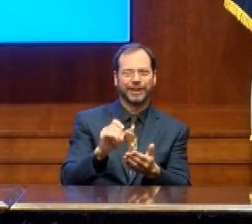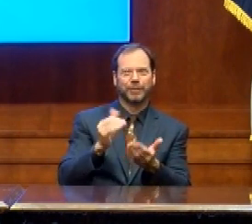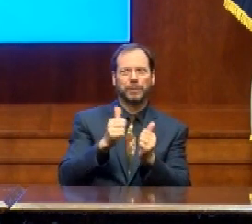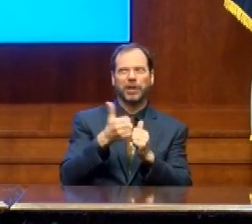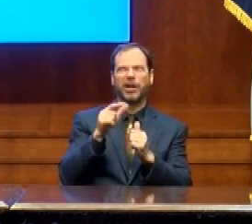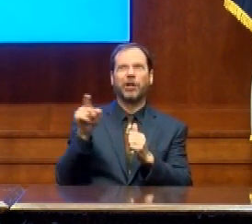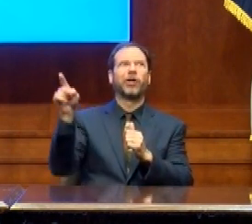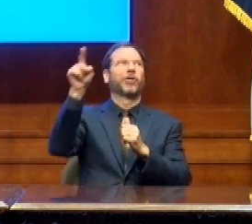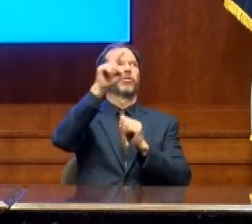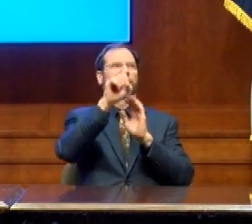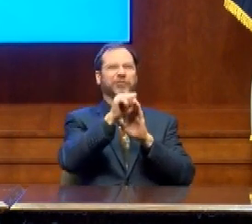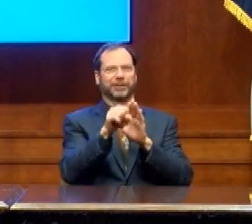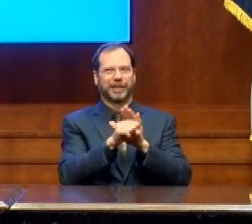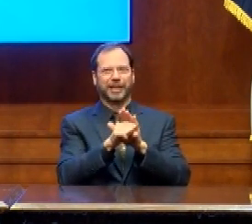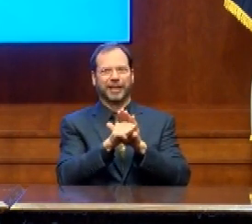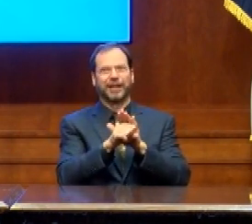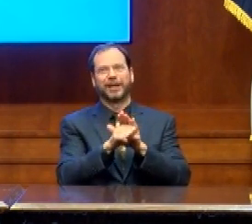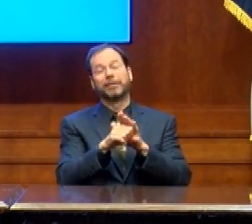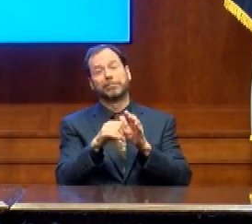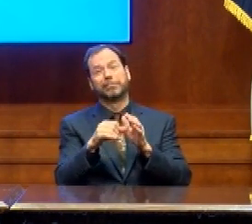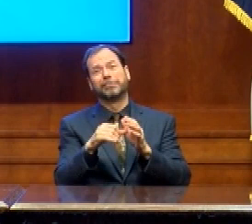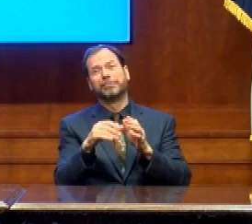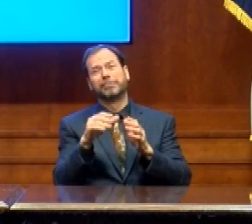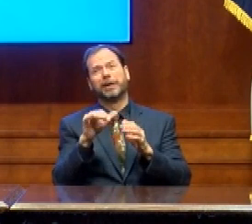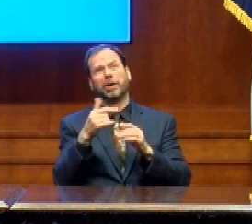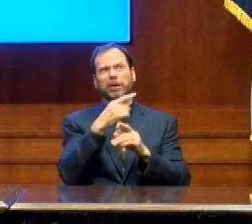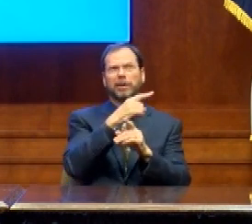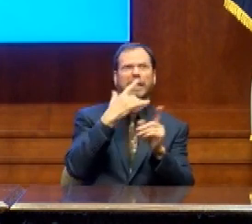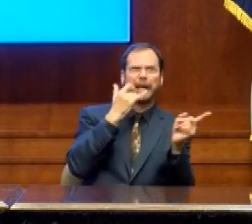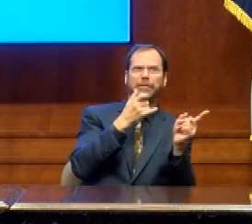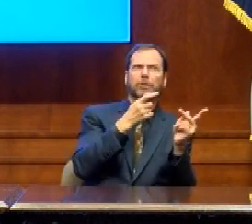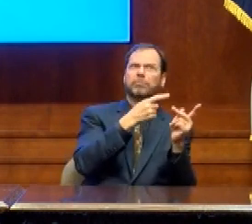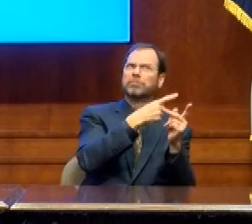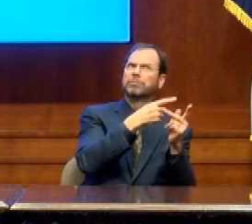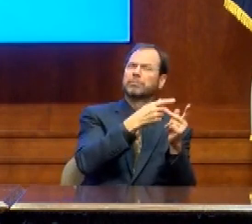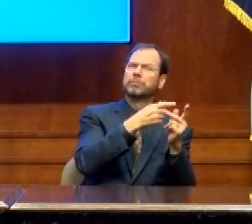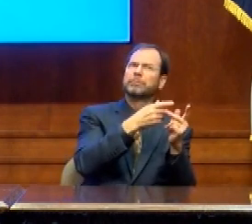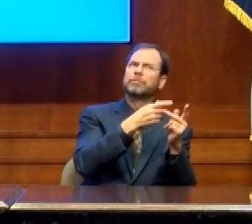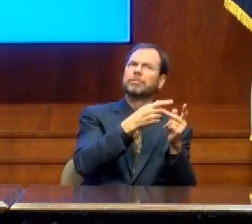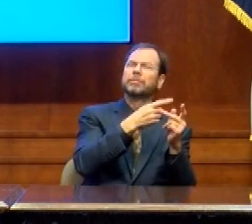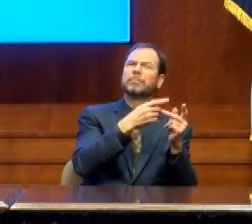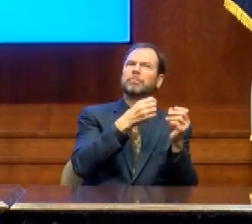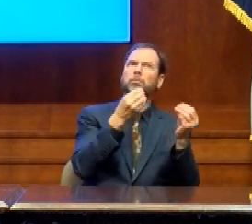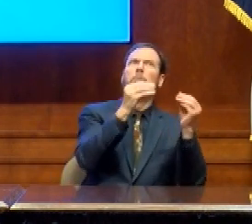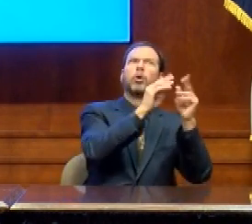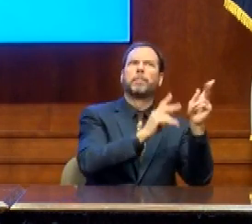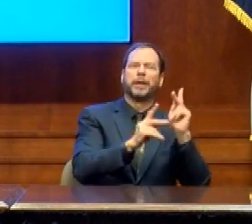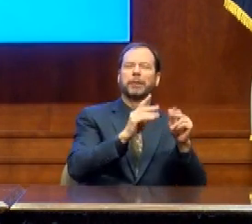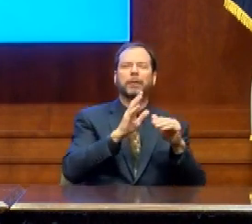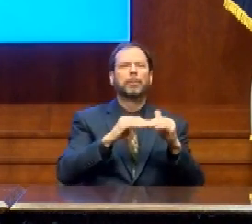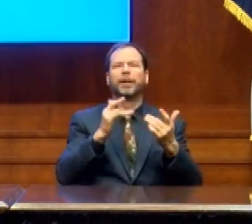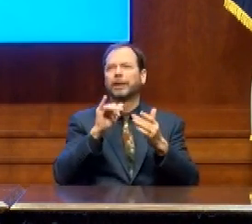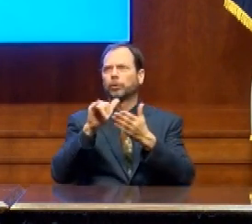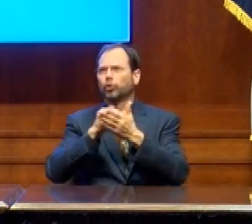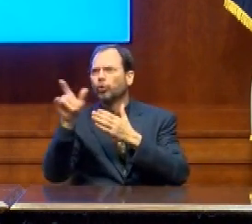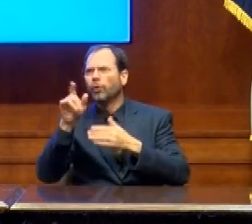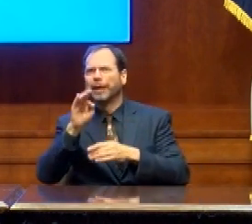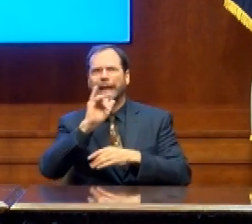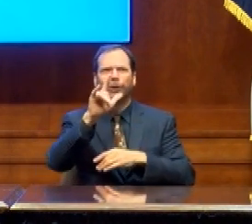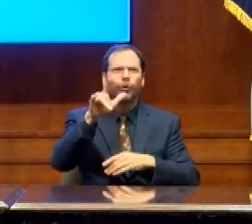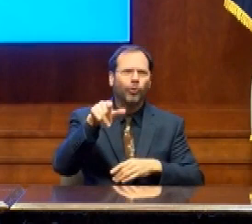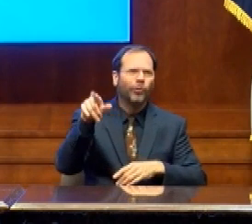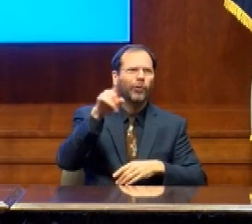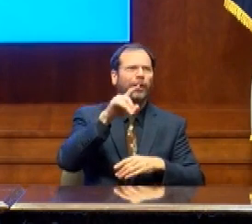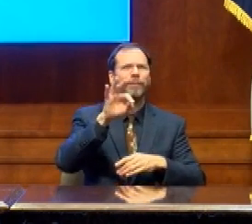in other states, one more populous, which is California, but also others that are less populous, like New York